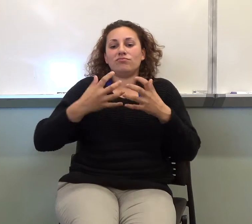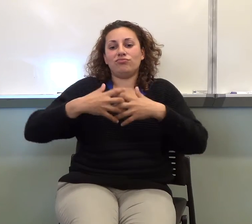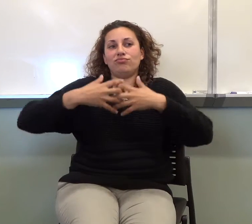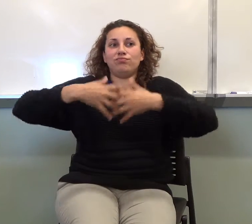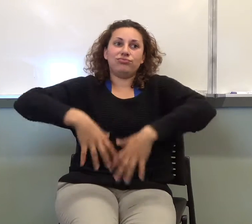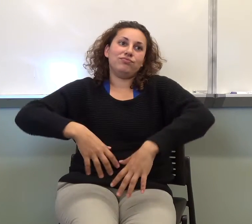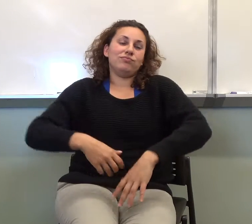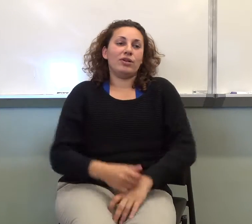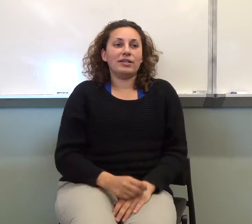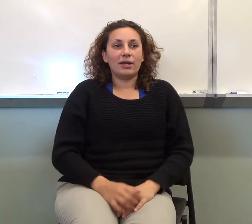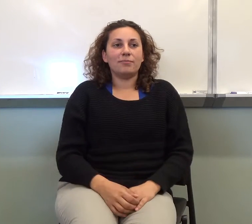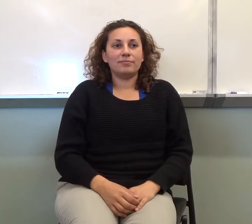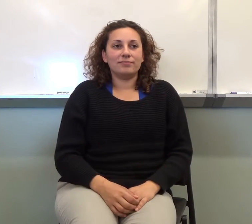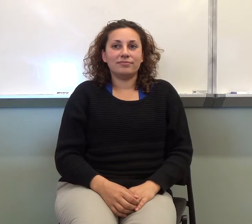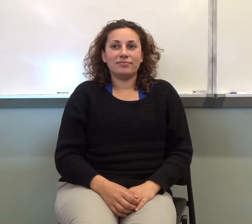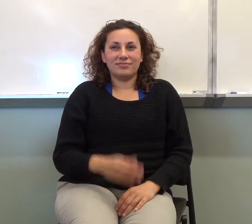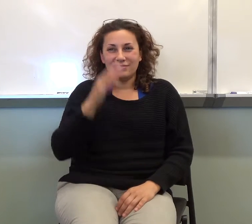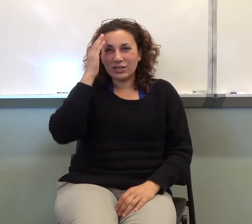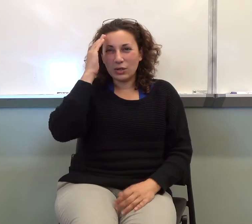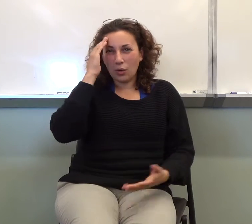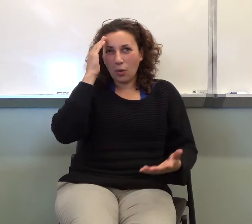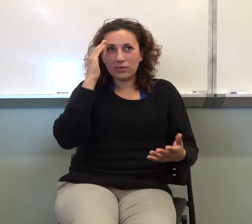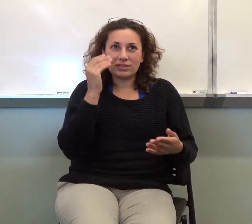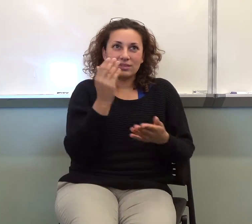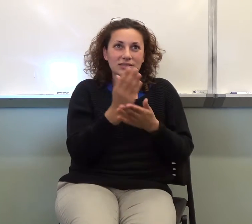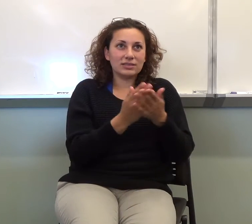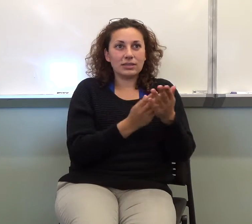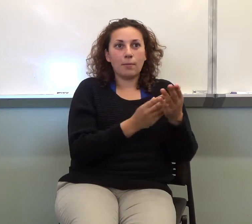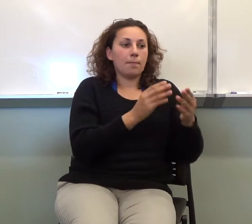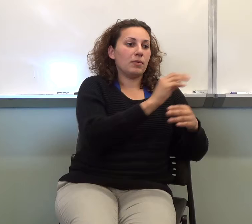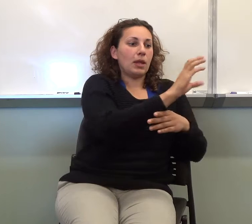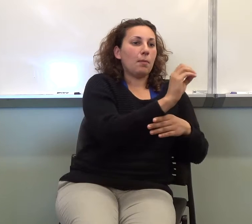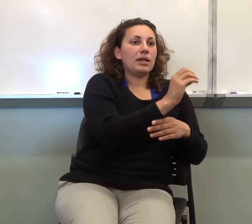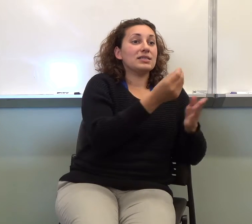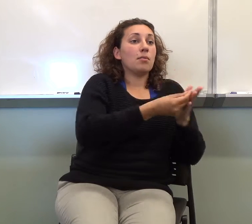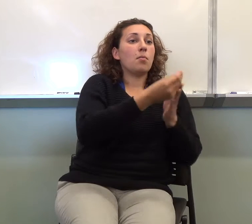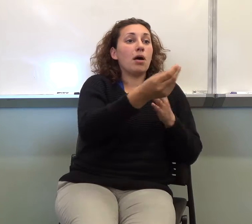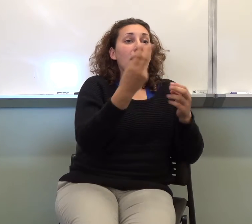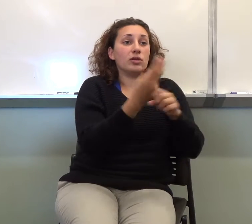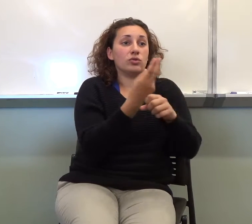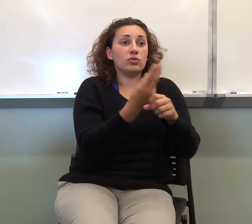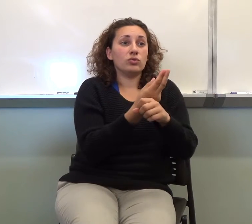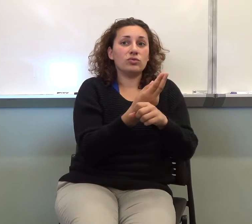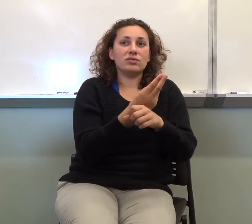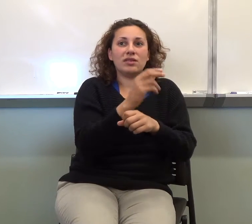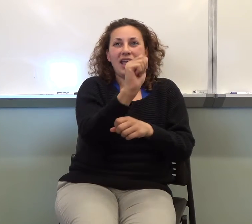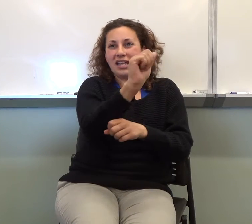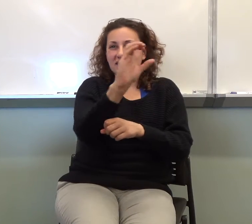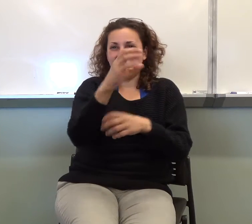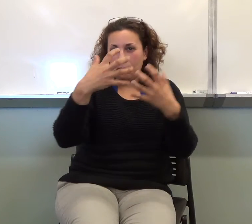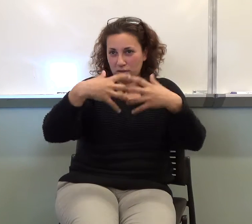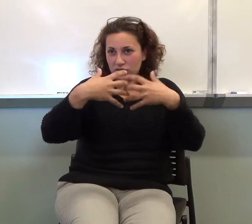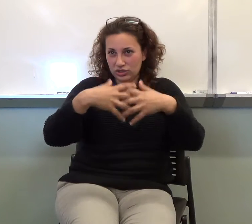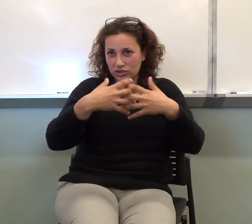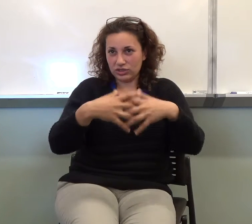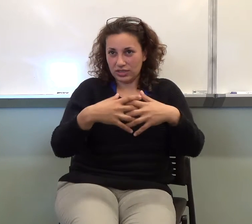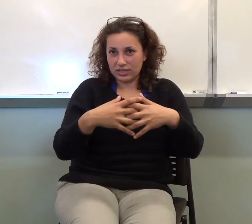know, radios and air conditioners from other people. And unless they really check out those people and make sure that